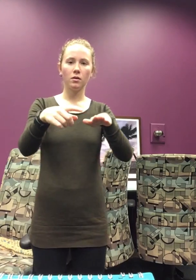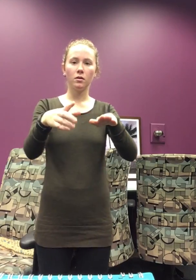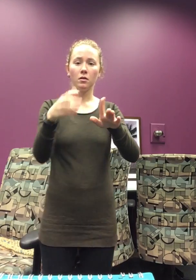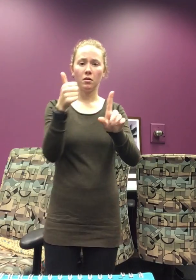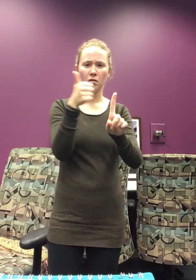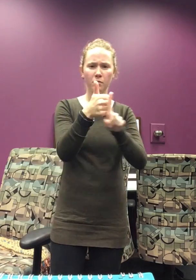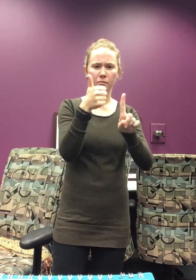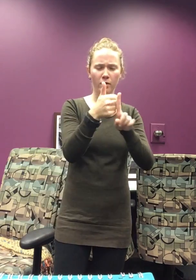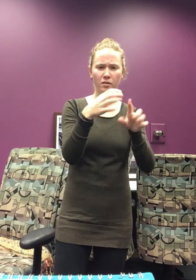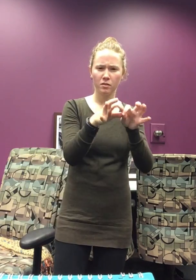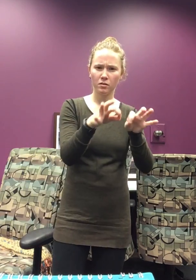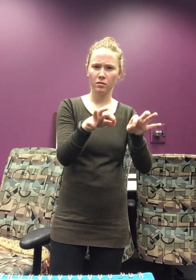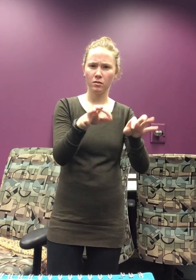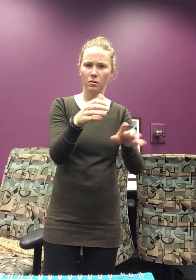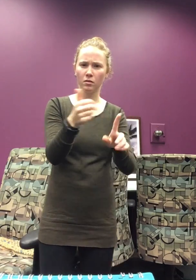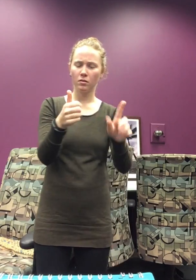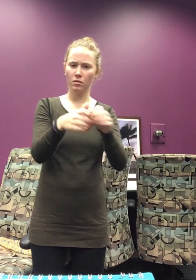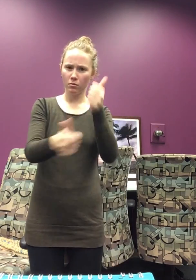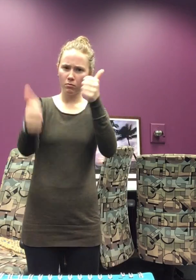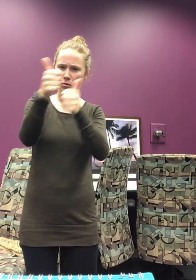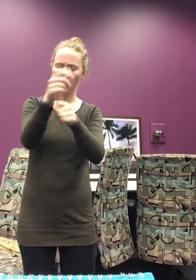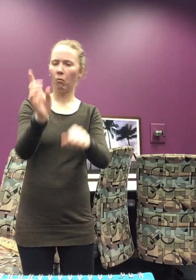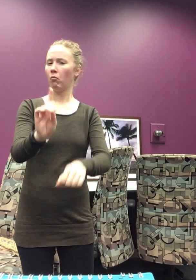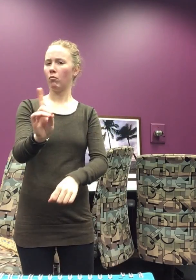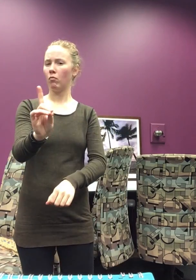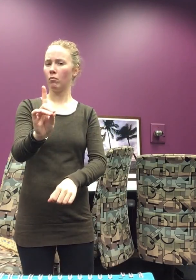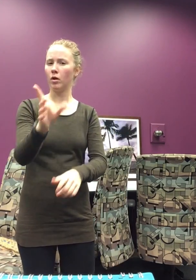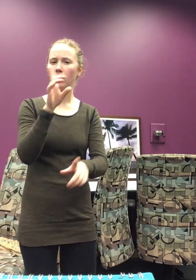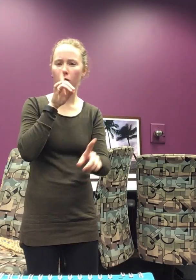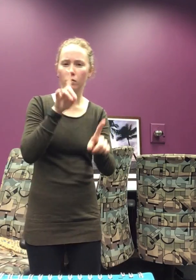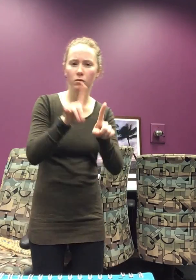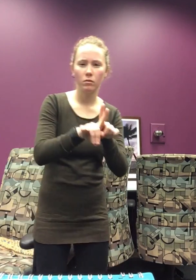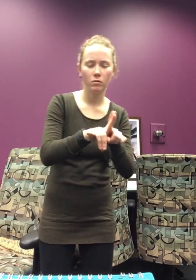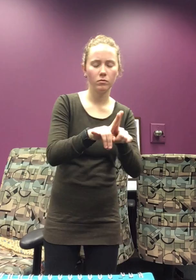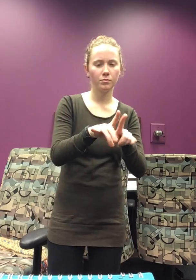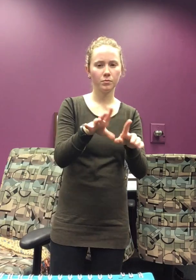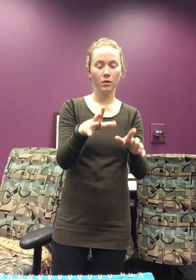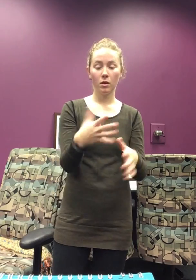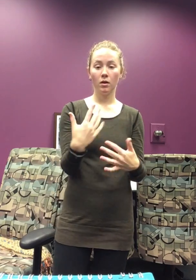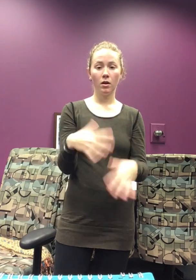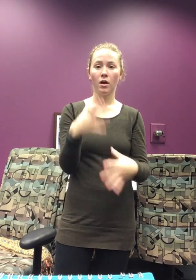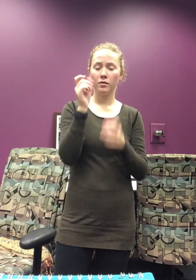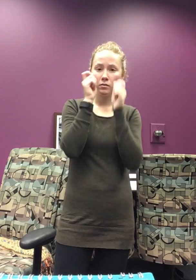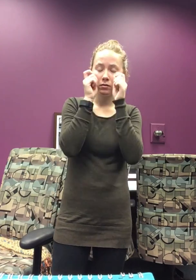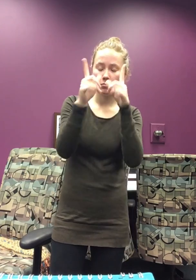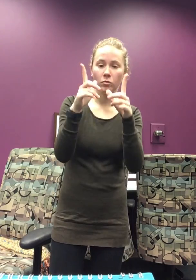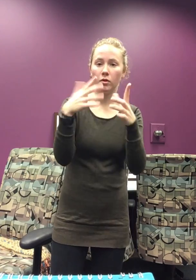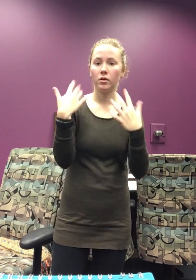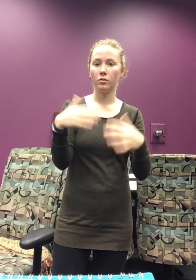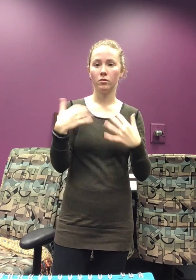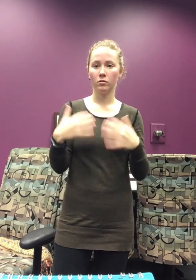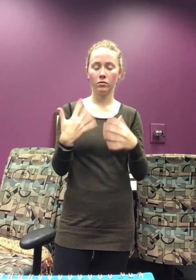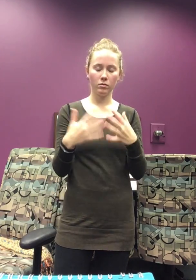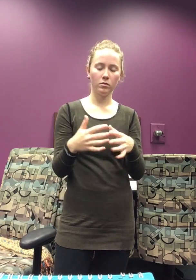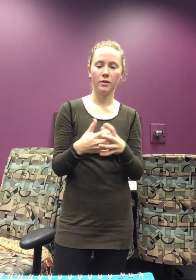it more intensely. You'll really have a surprise, I think, in this lesson. So in between times, you'll be wiping your tongue